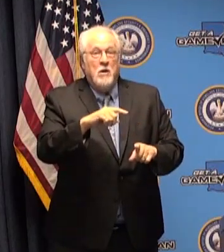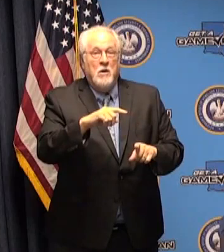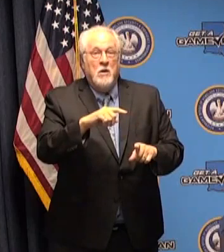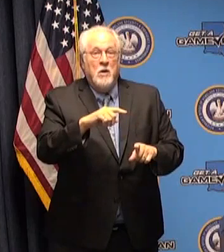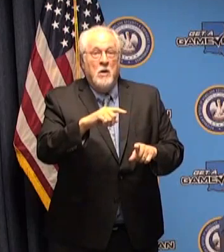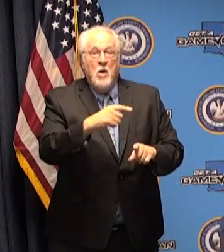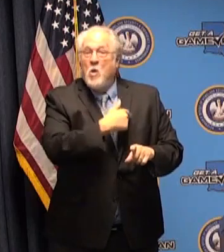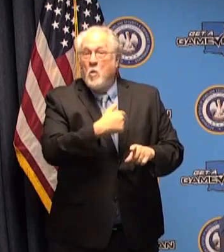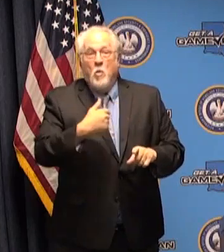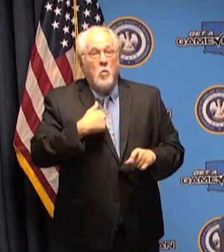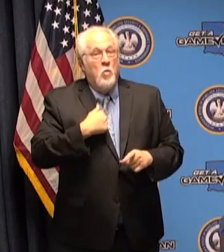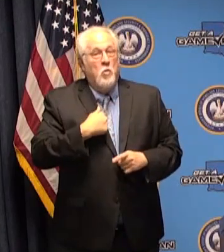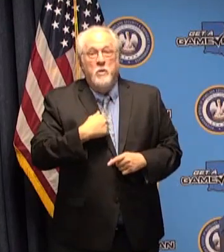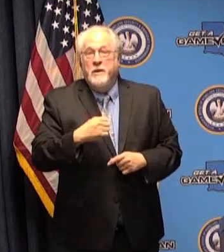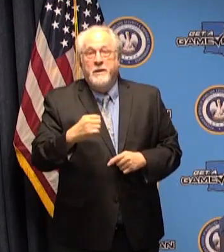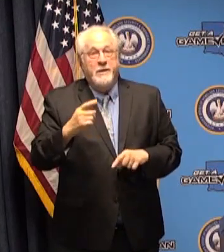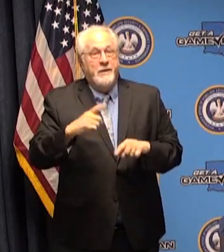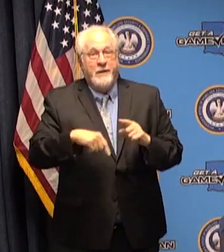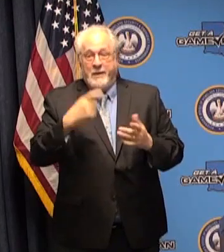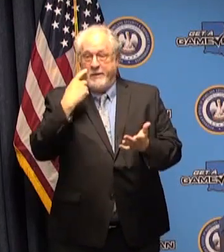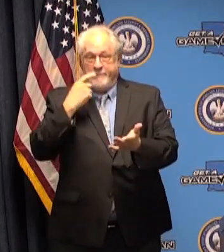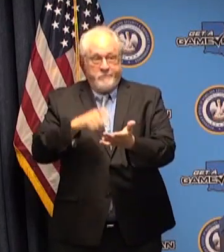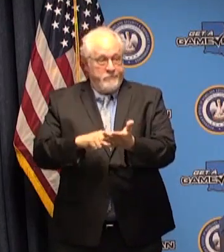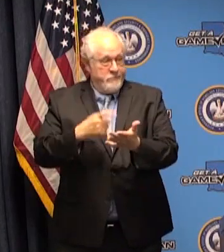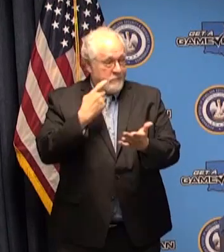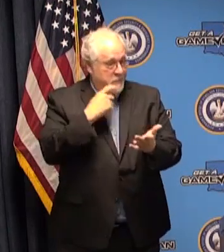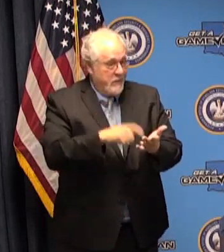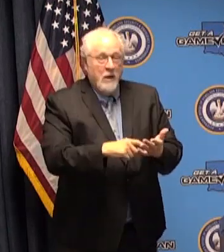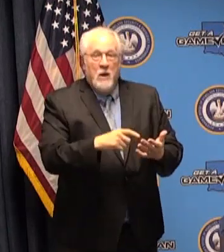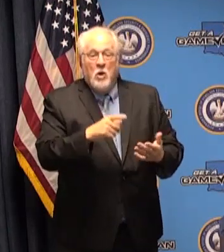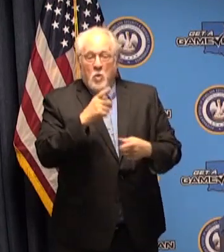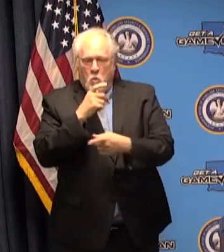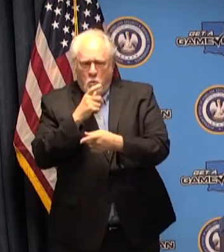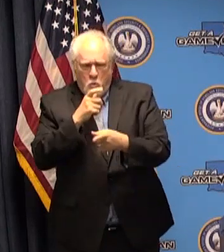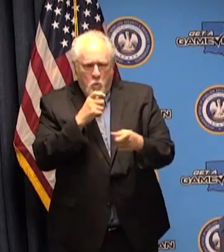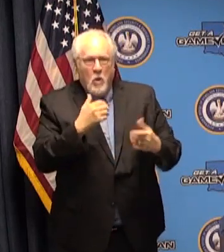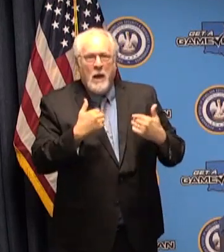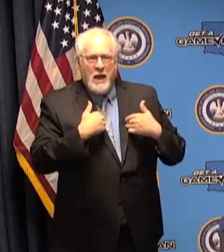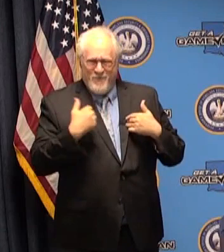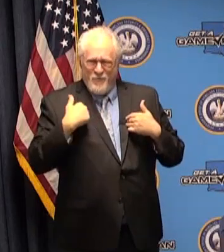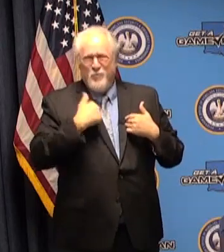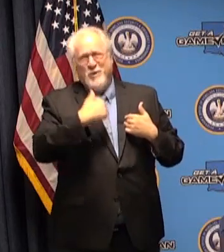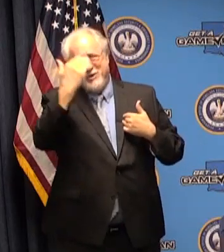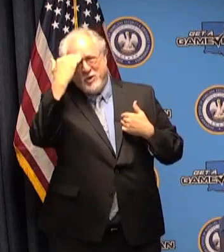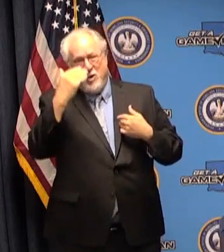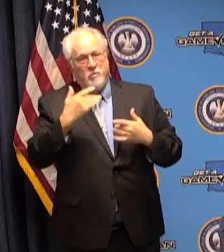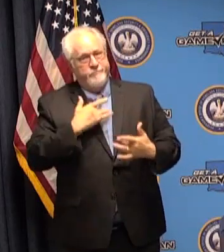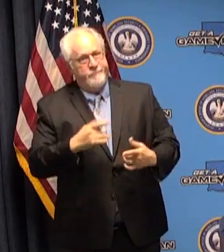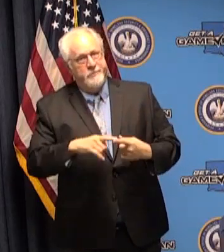Louisiana, we're not going to be able to identify as many individuals as we know